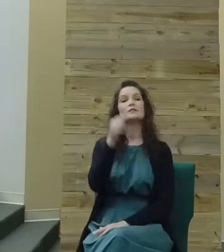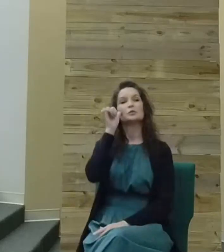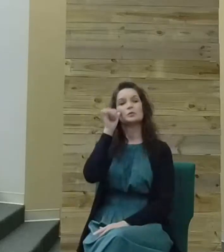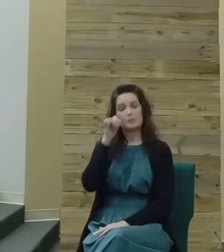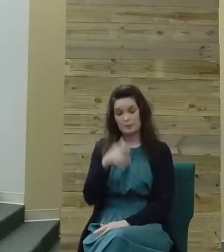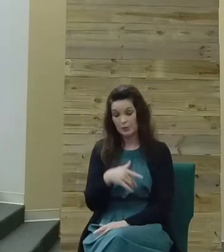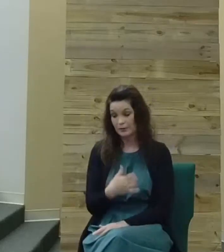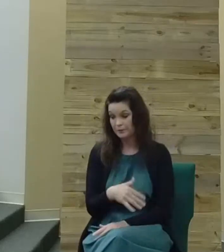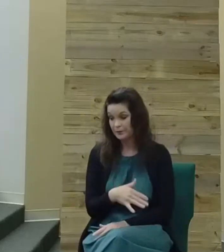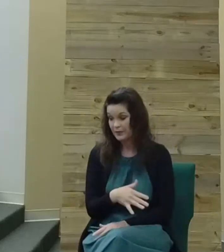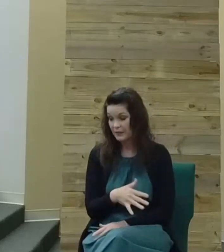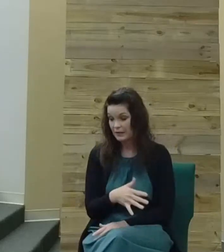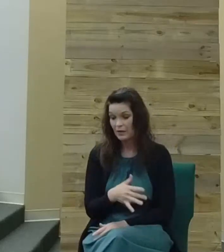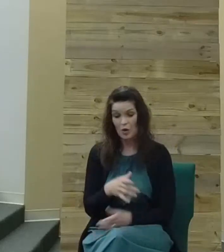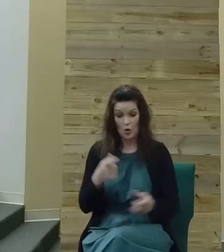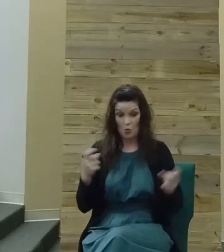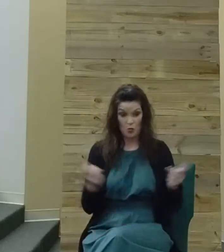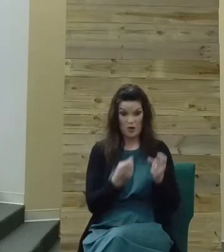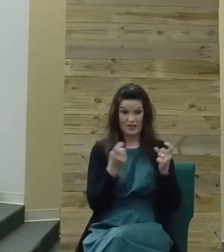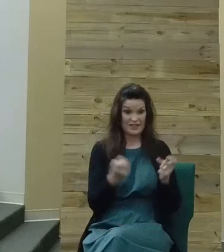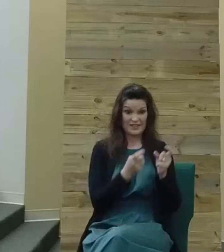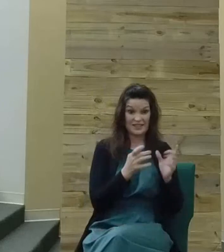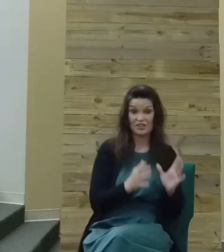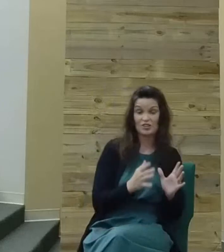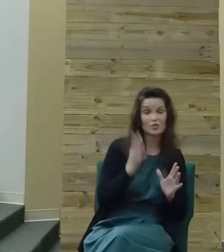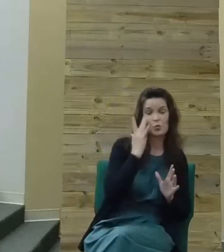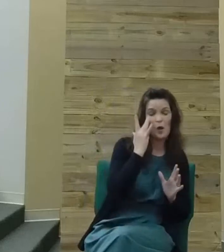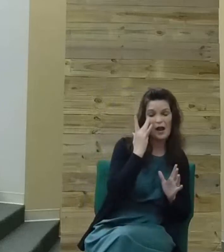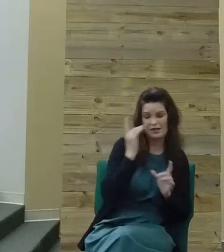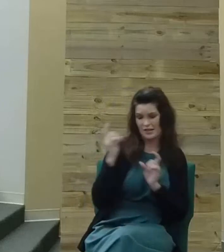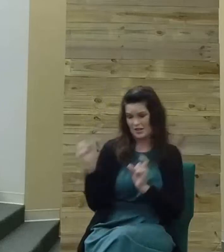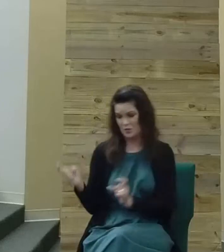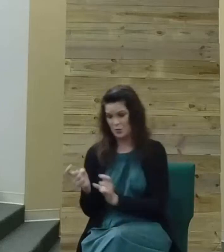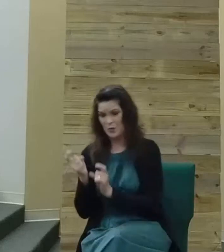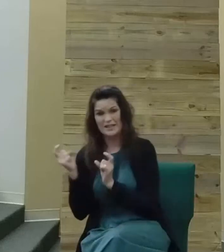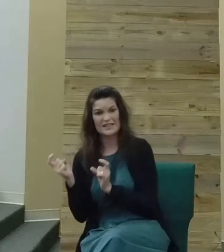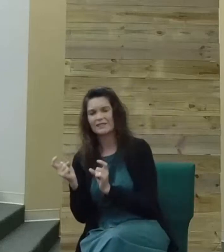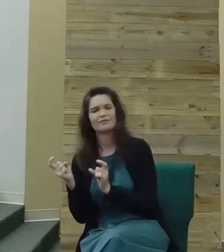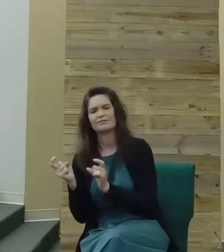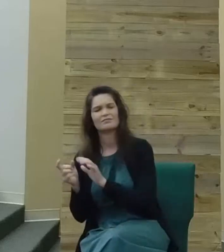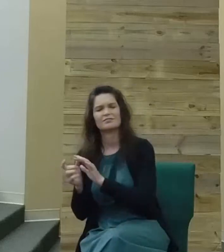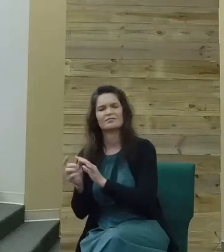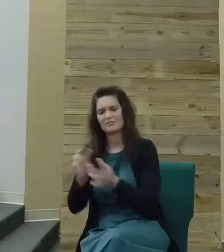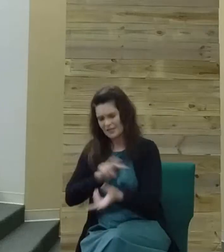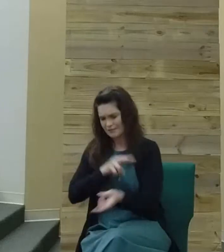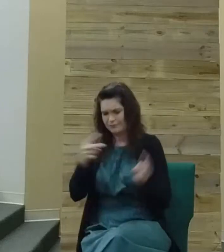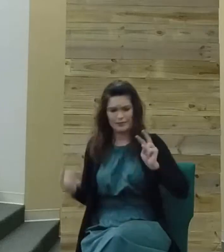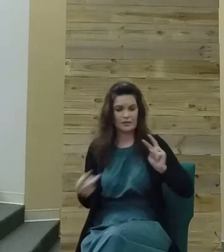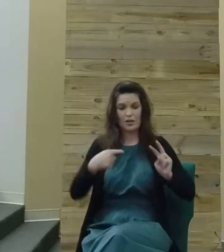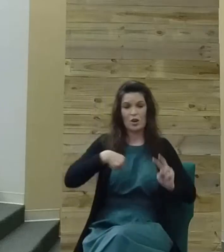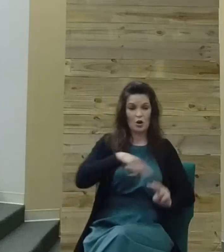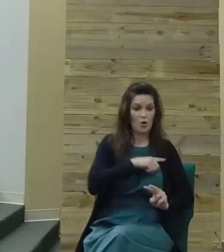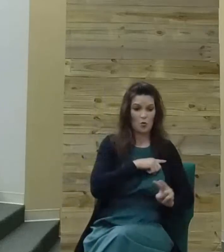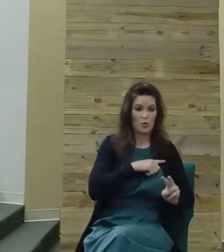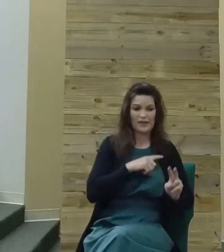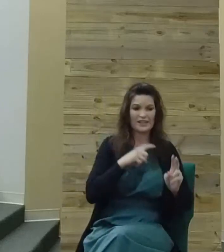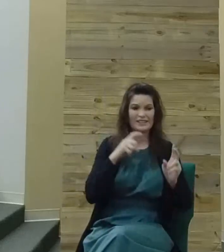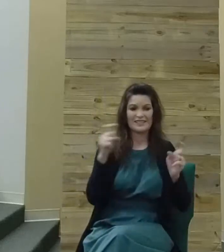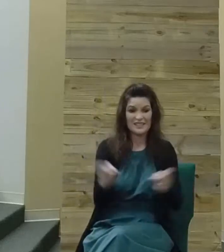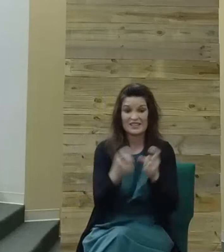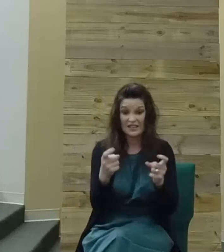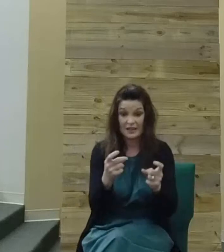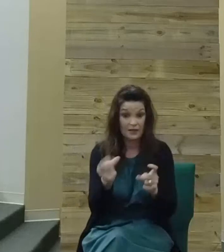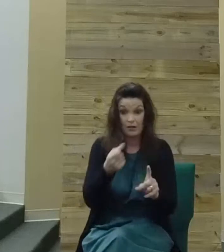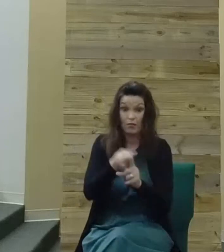Now remember that we're not sinners because we sin. We sin because we are sinners. You didn't start sinning one day and all of a